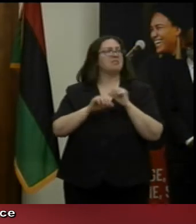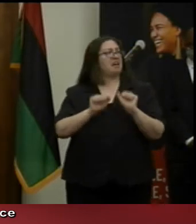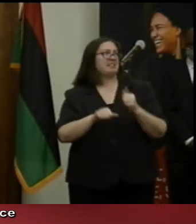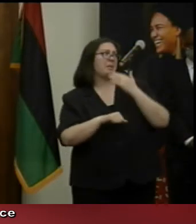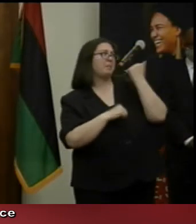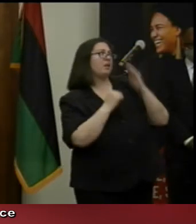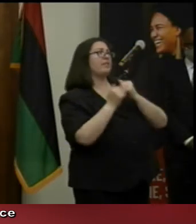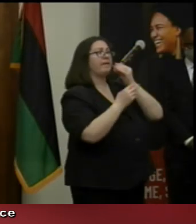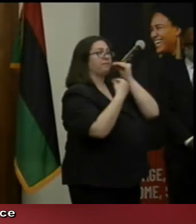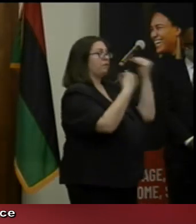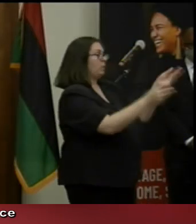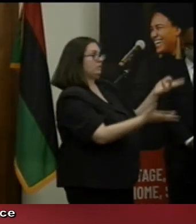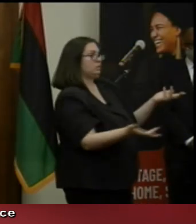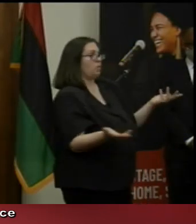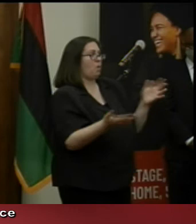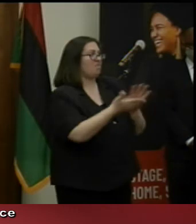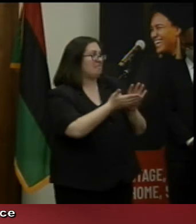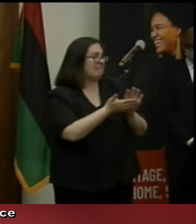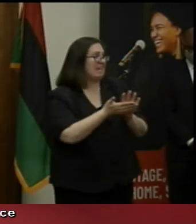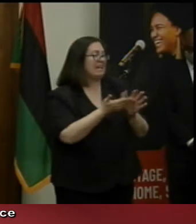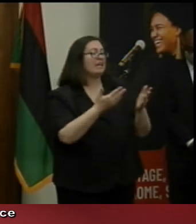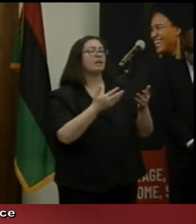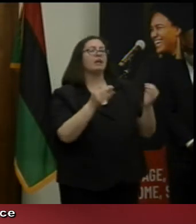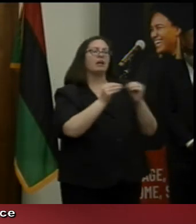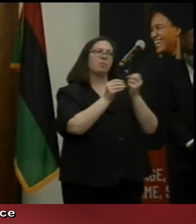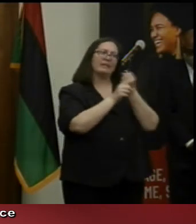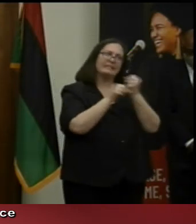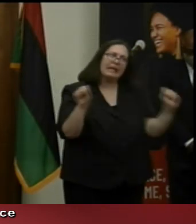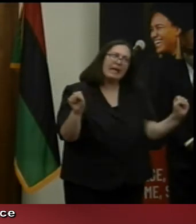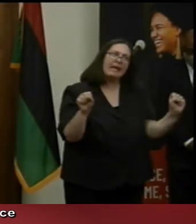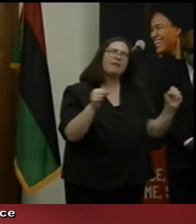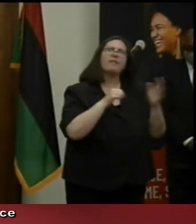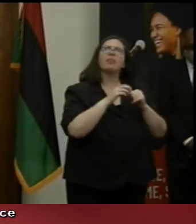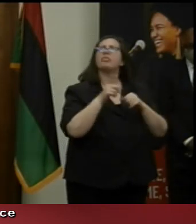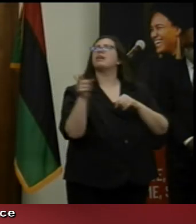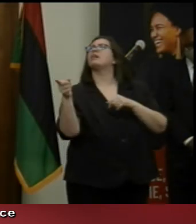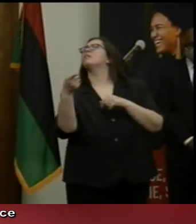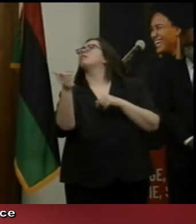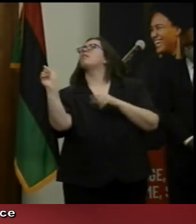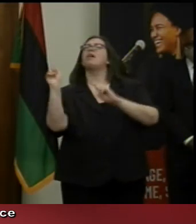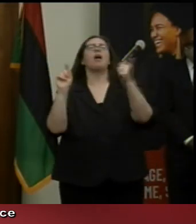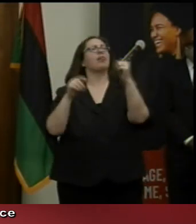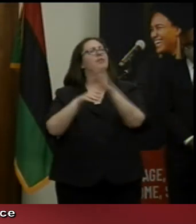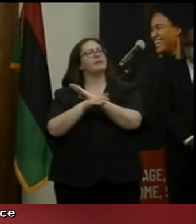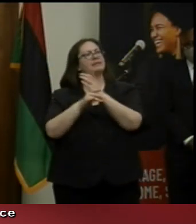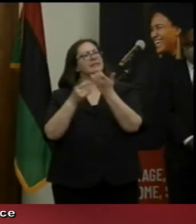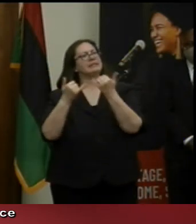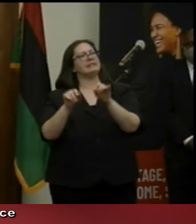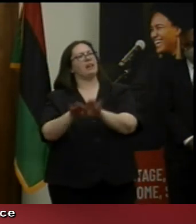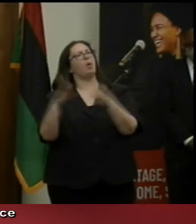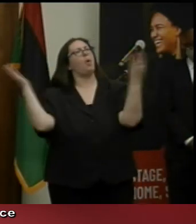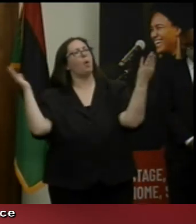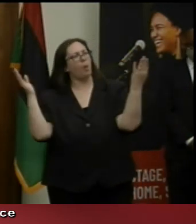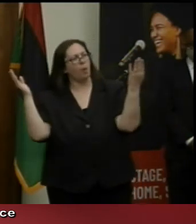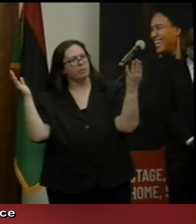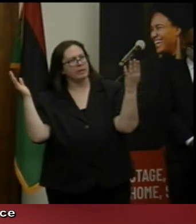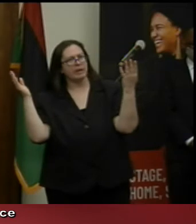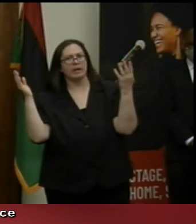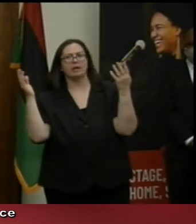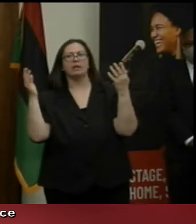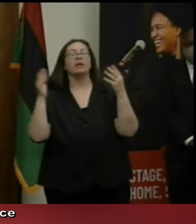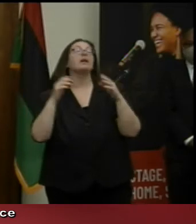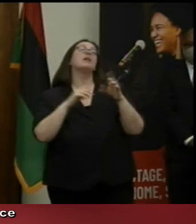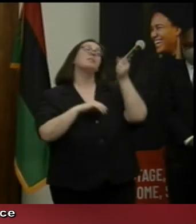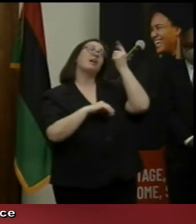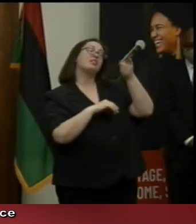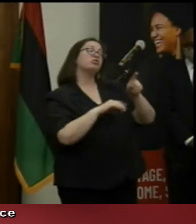grocery store. Be way safer than the businesses that are allowed to stay open. But she's I can touching. stay open just as much as they She's